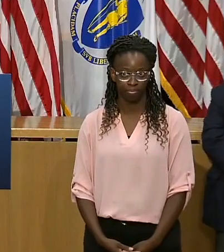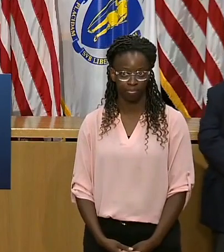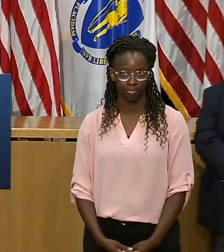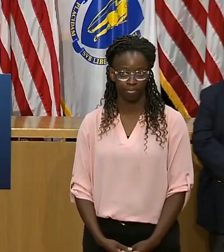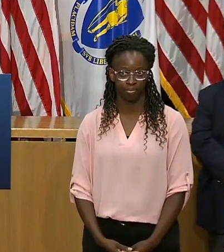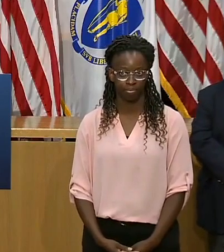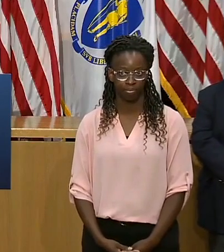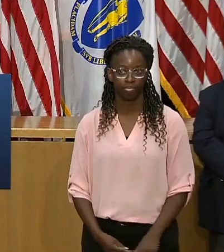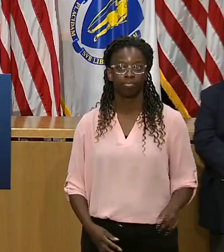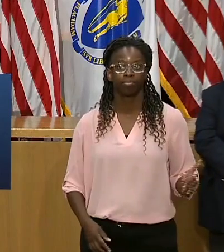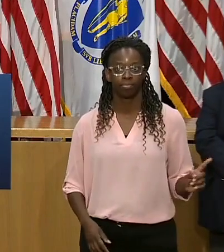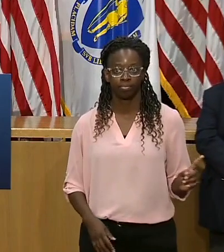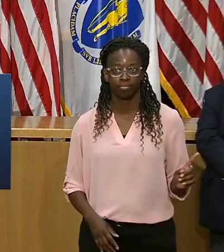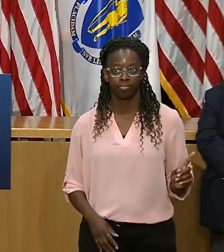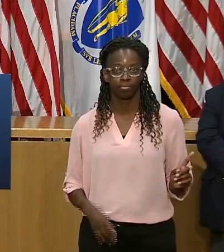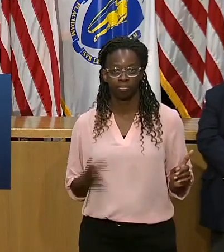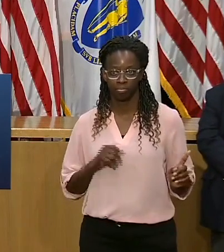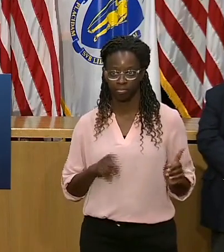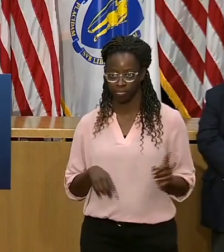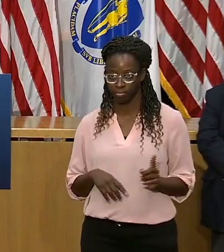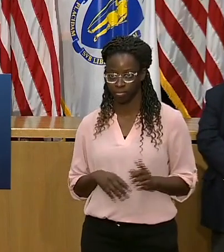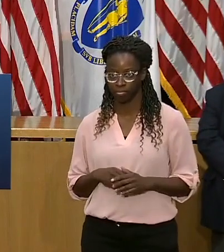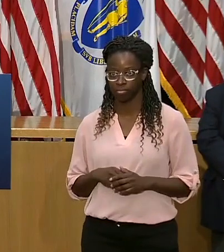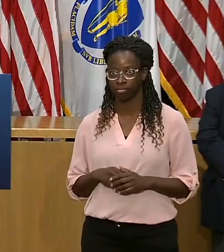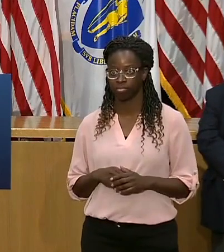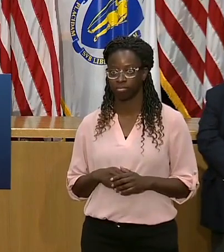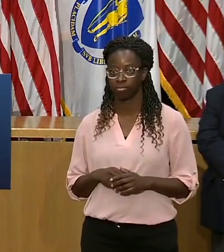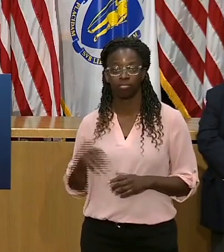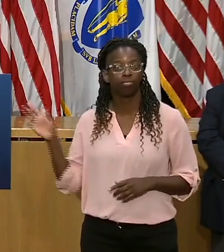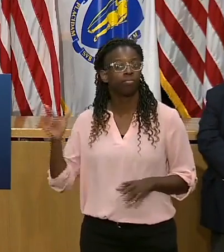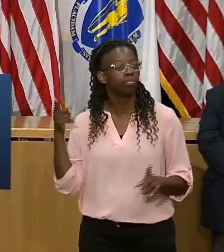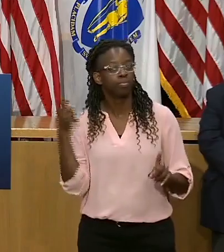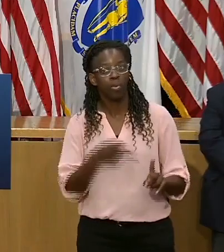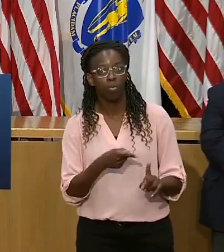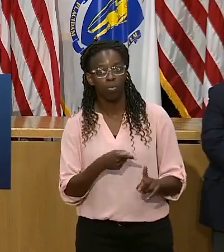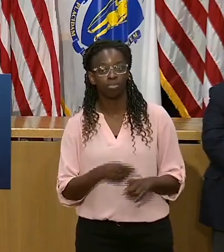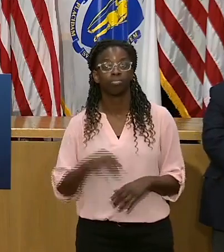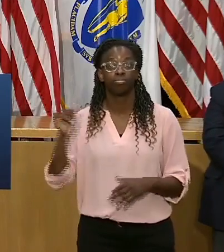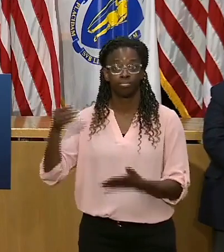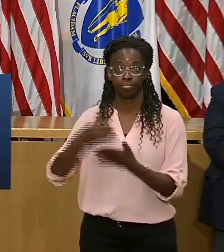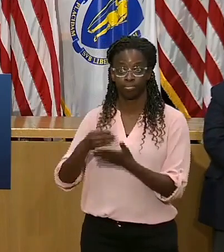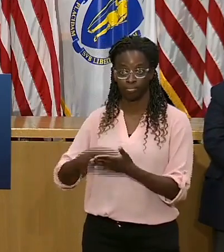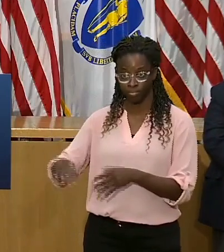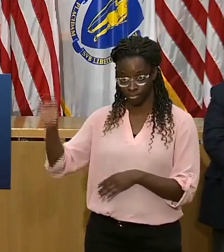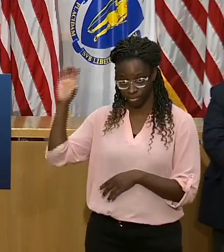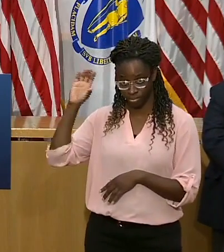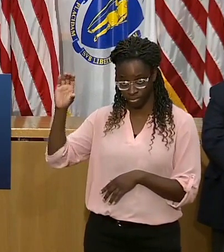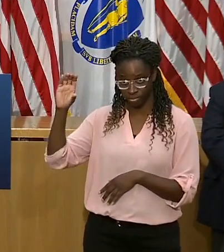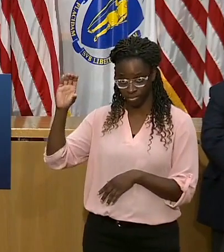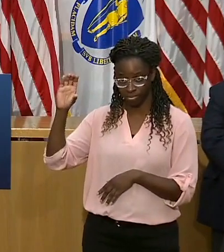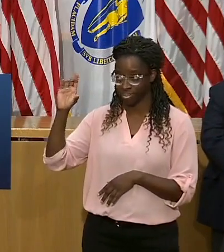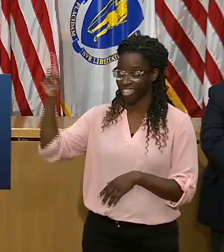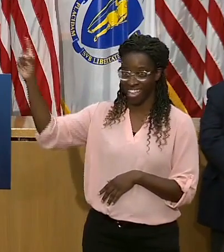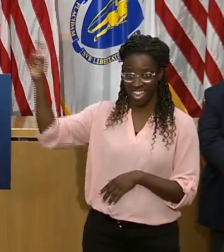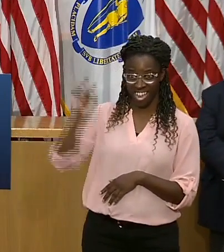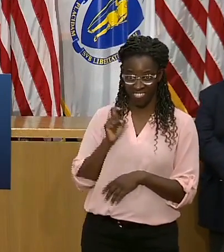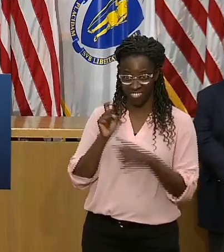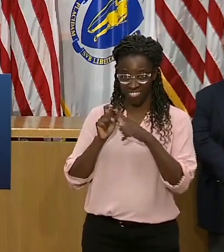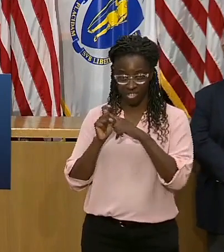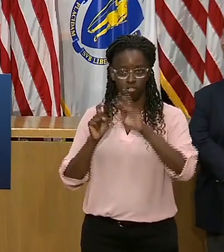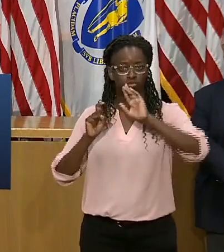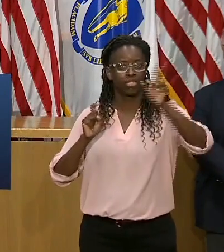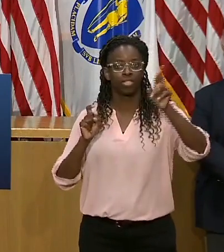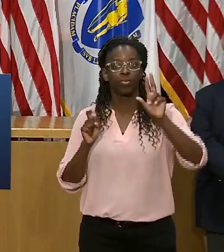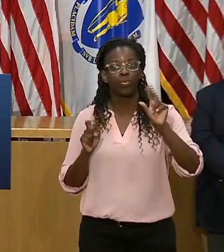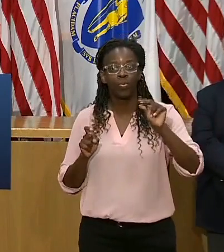because this is a giant quilt of funds coming from a whole bunch of different places that add up here. If people